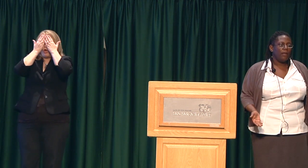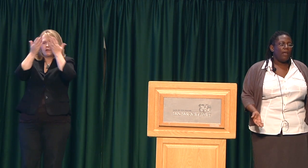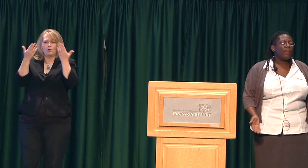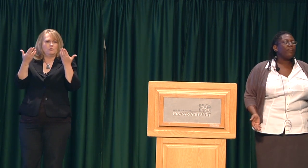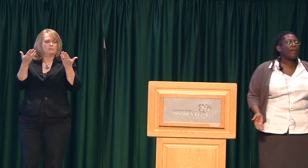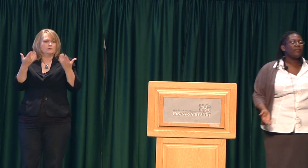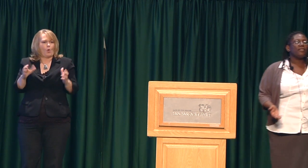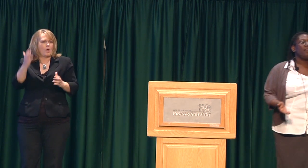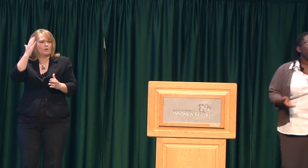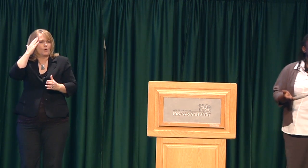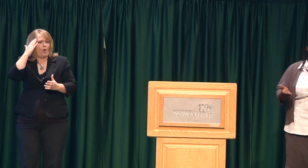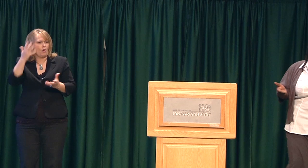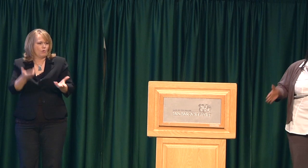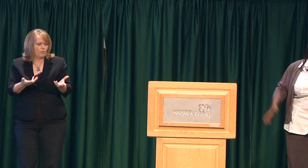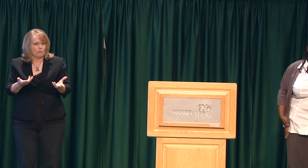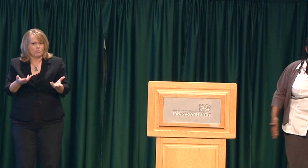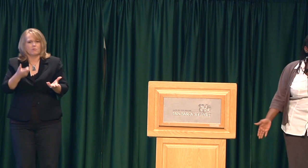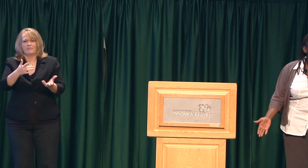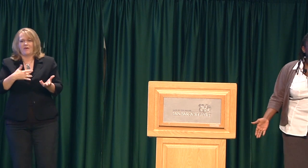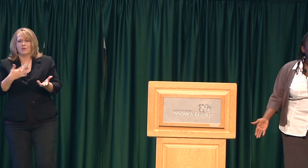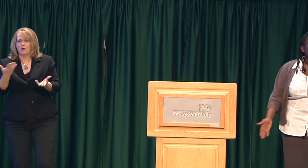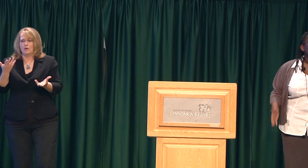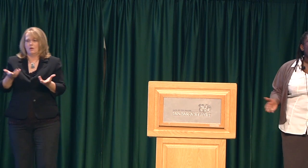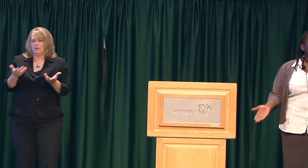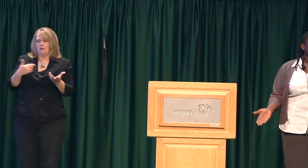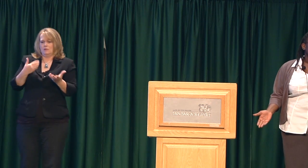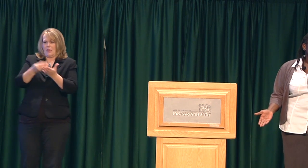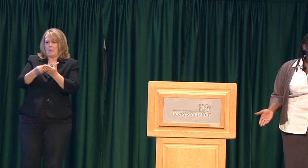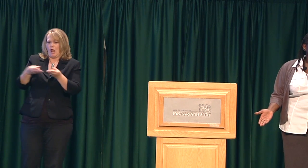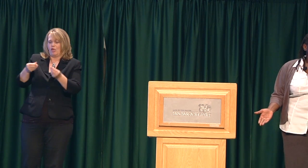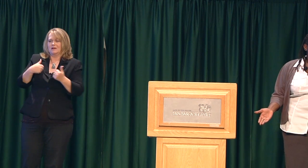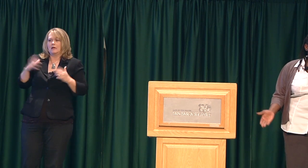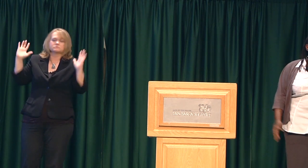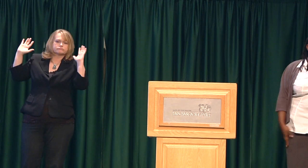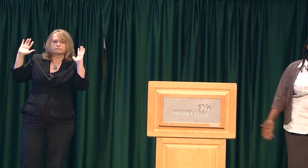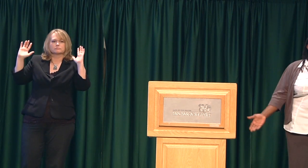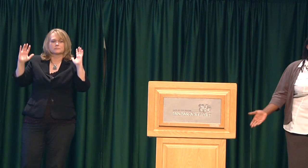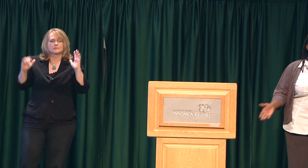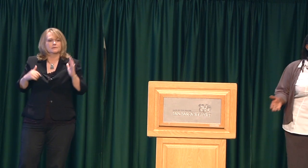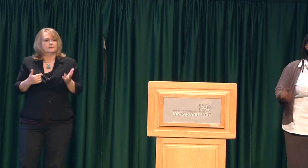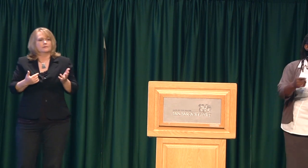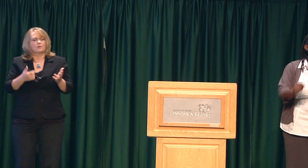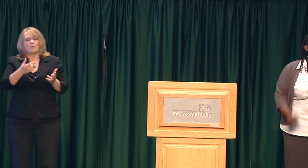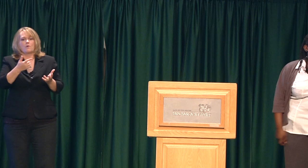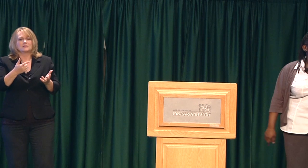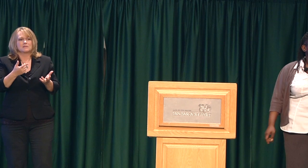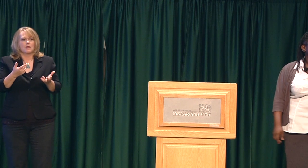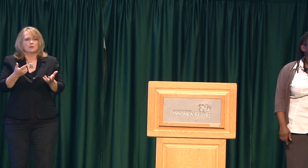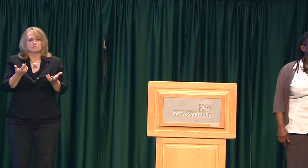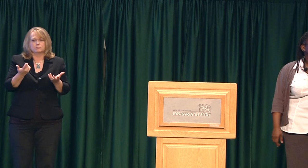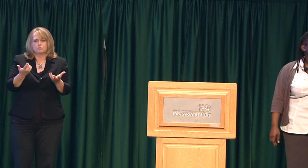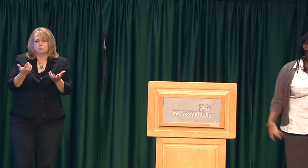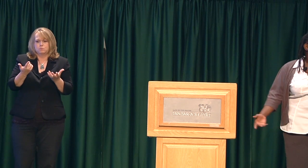it. They feel like this is going to be, hurt their pocketbook, so I'm just not going to do it. You know, and then they say, what choice do you